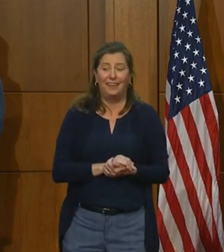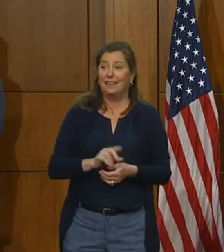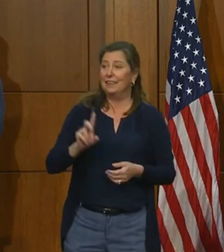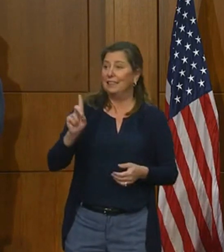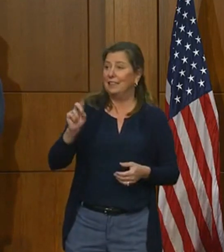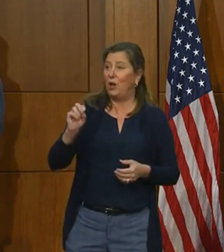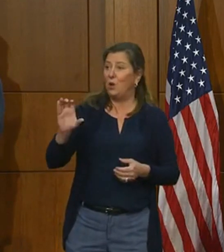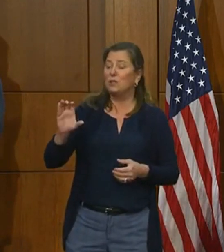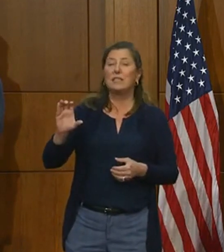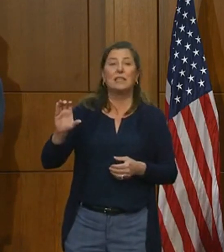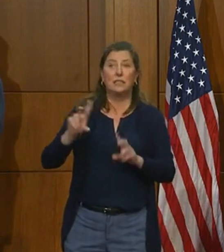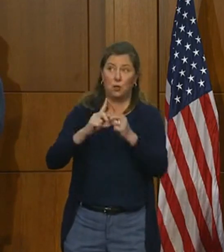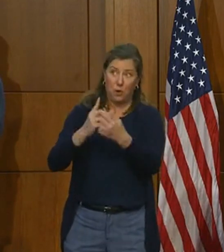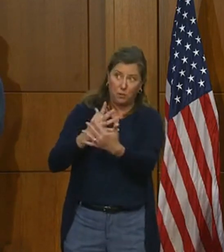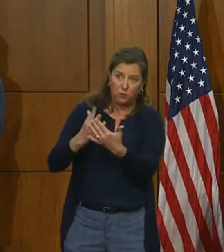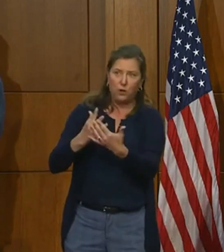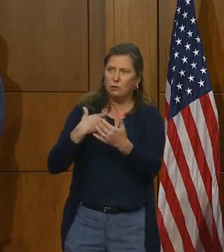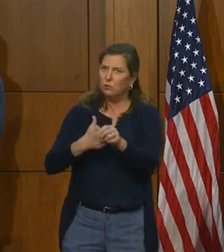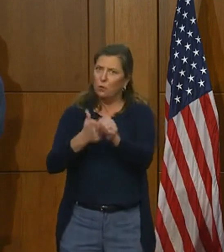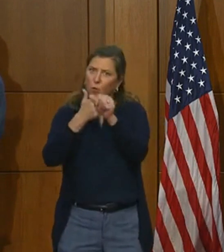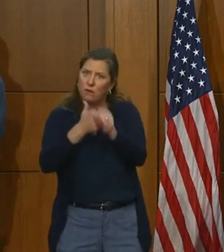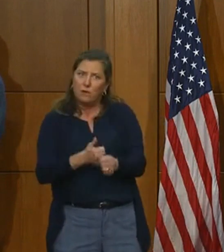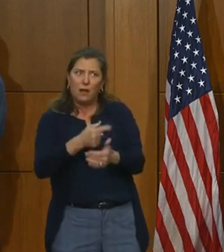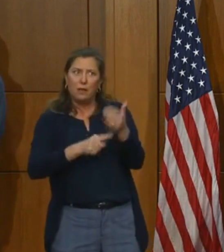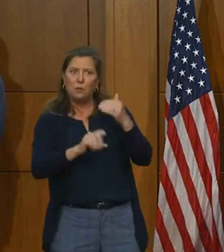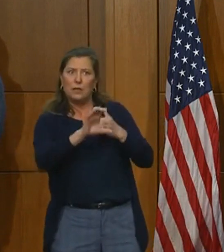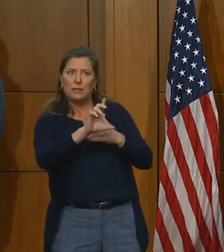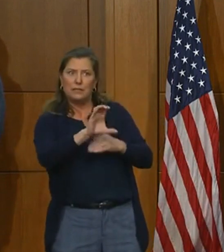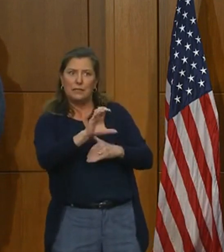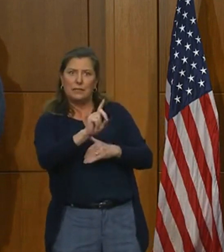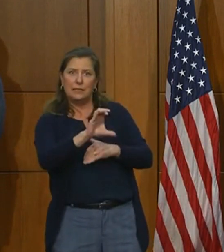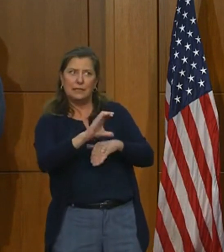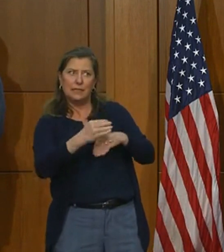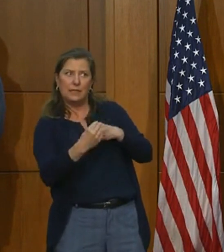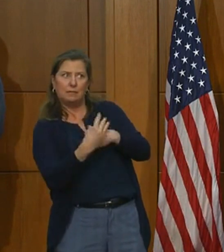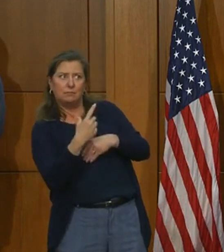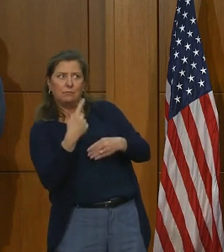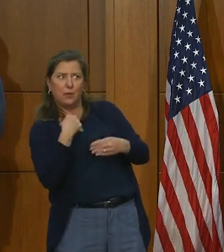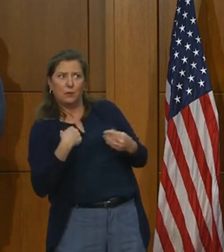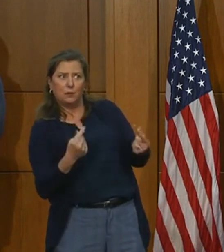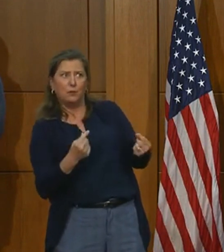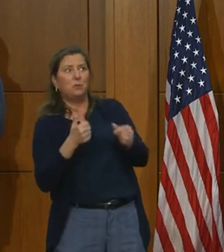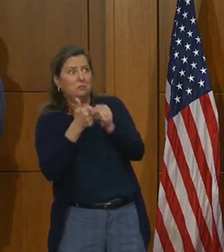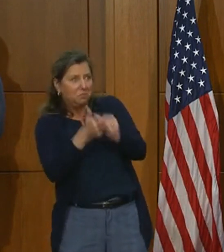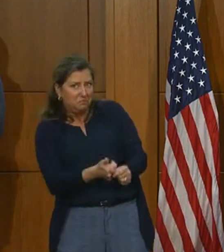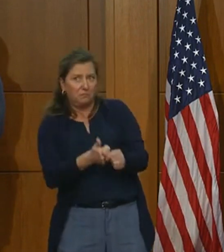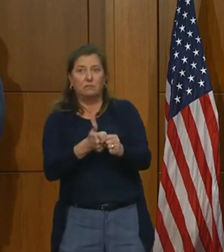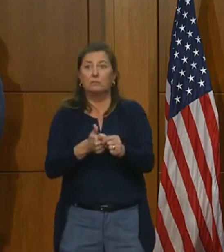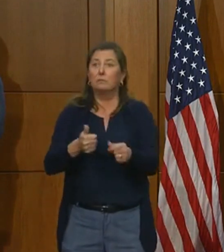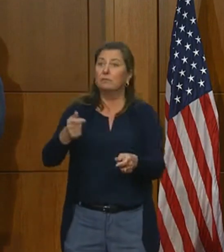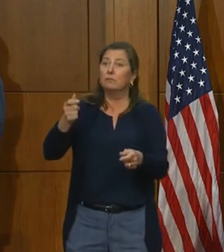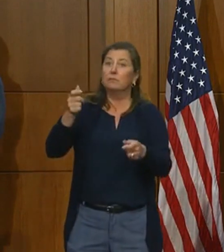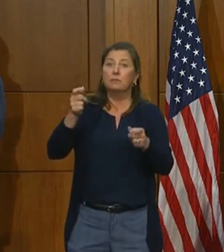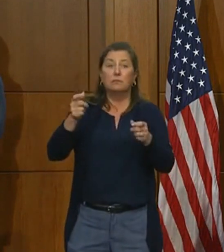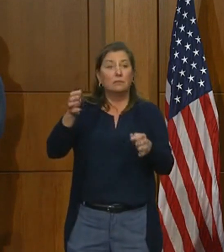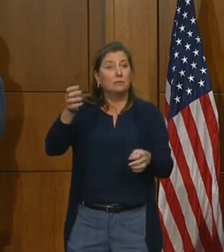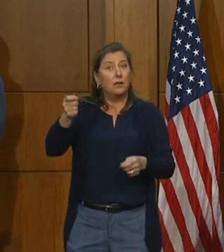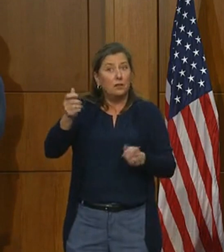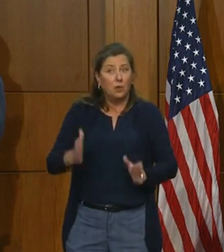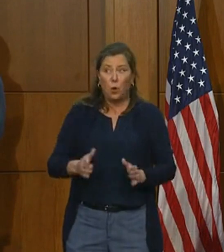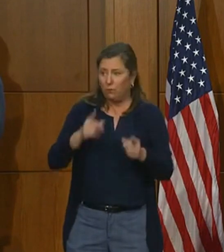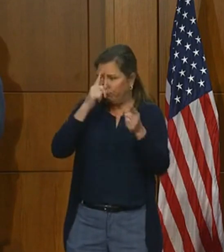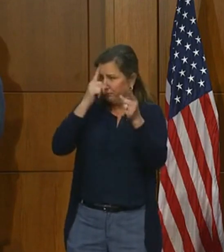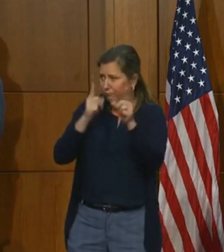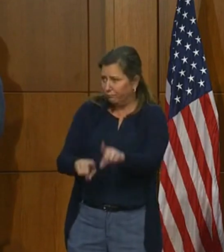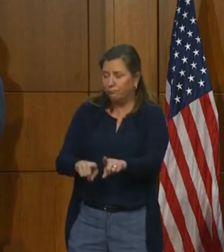DOC is following CDC guidelines. As the court actually has confirmed, they'll continue